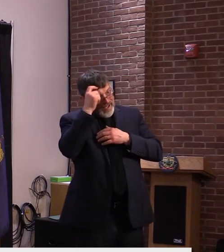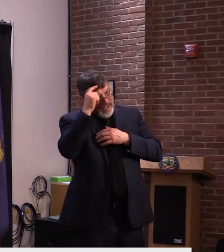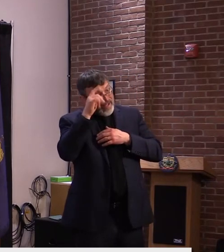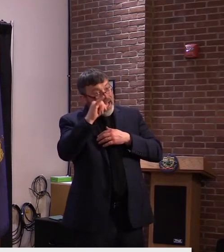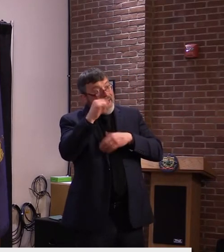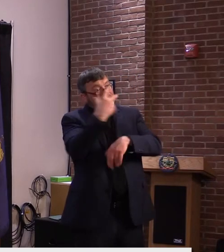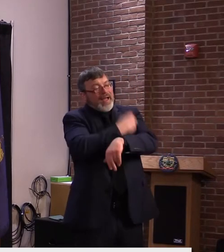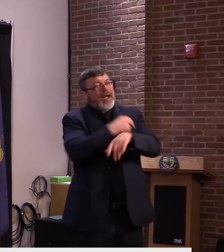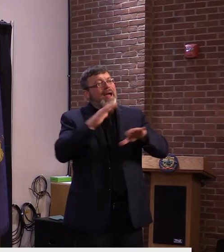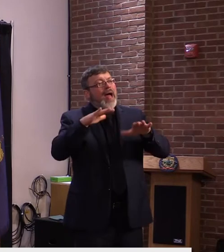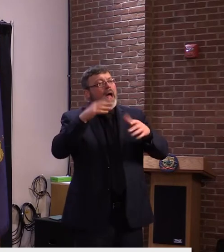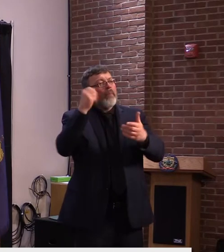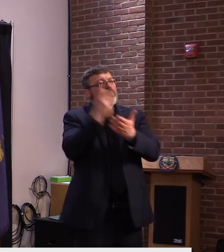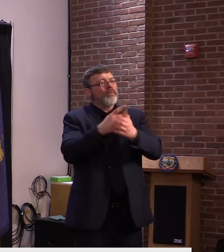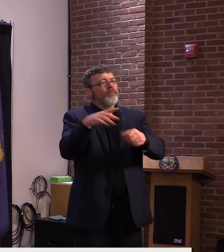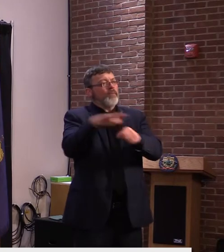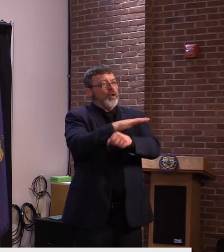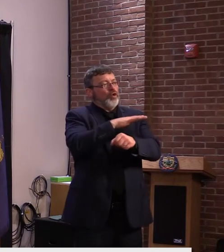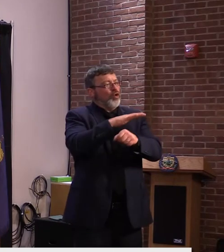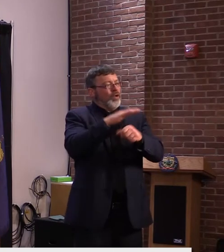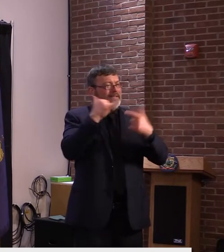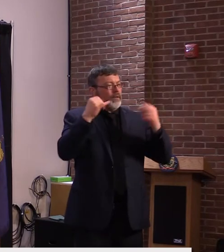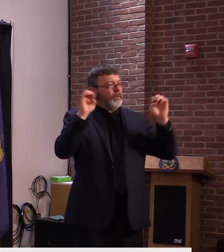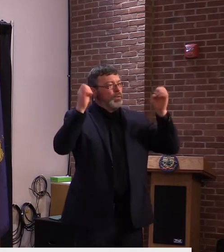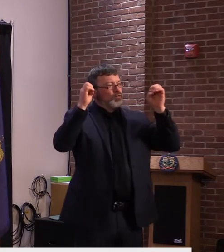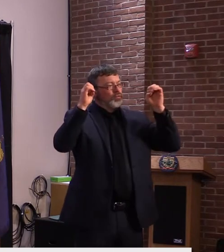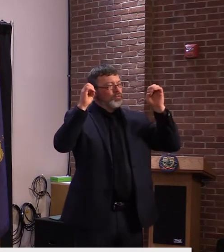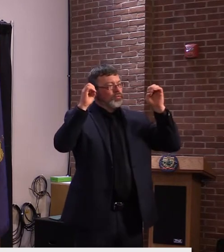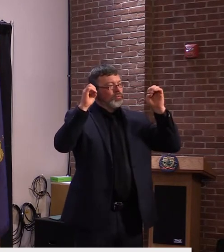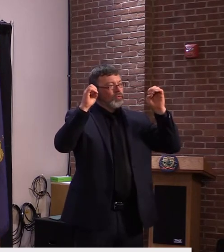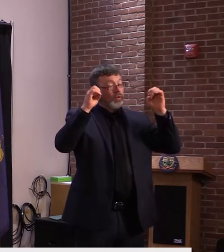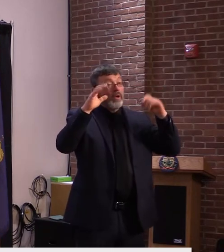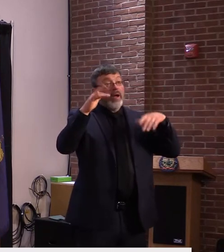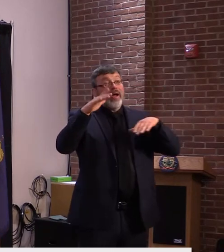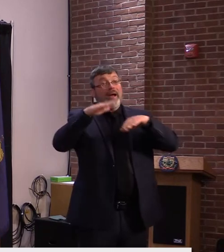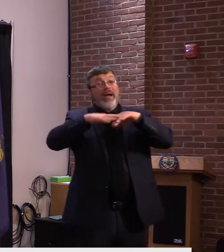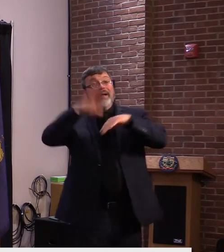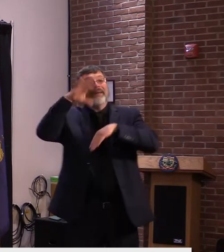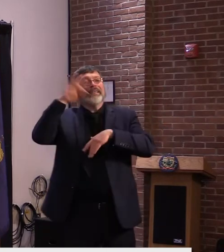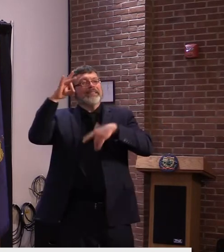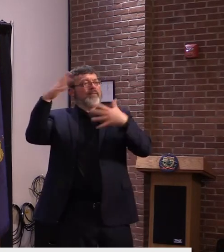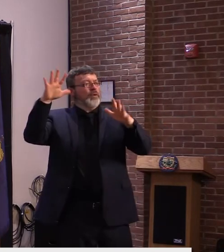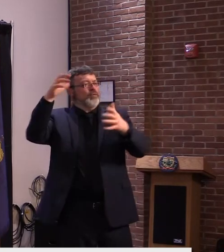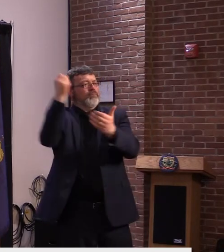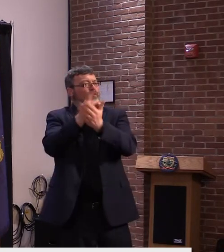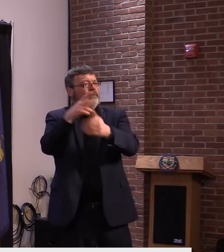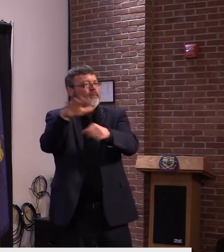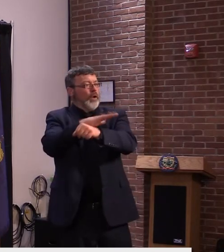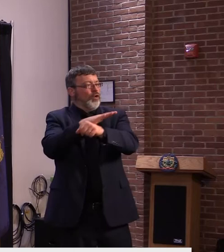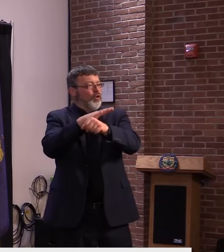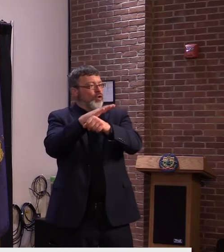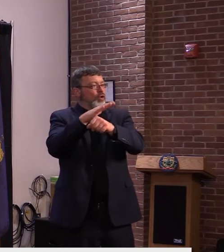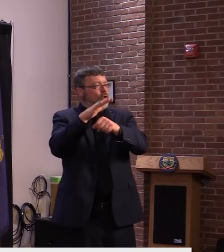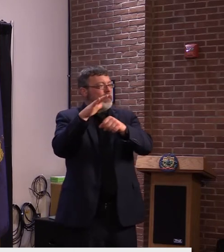the approval for that the older population recently achieved for both Moderna and Pfizer.